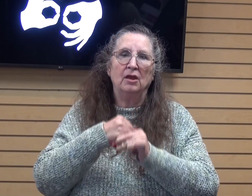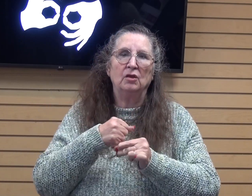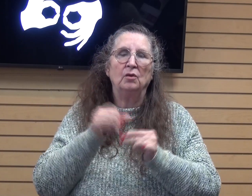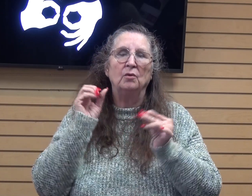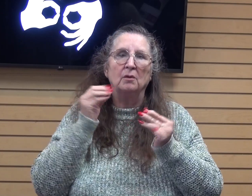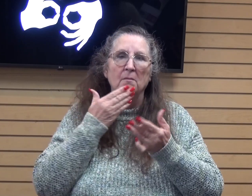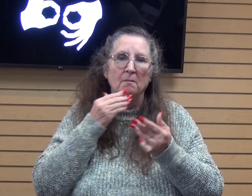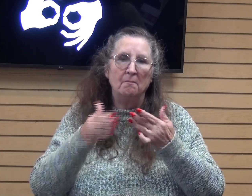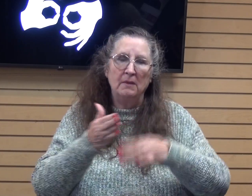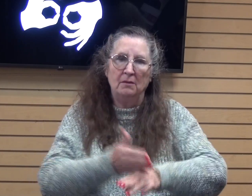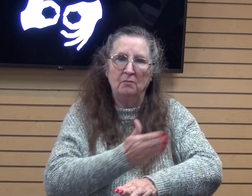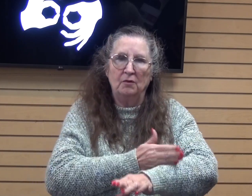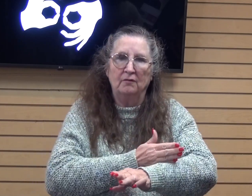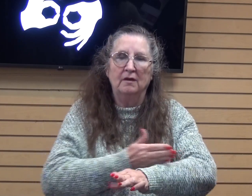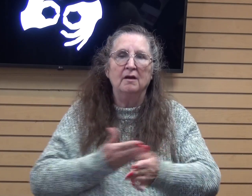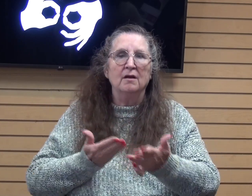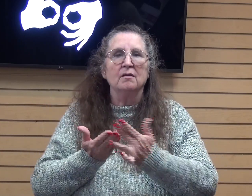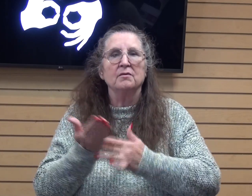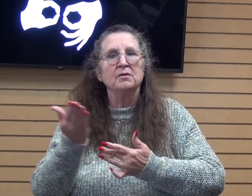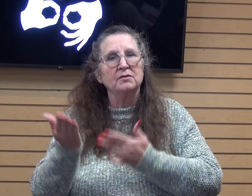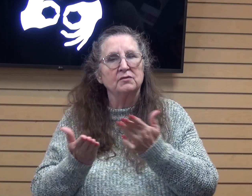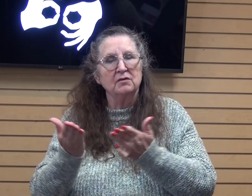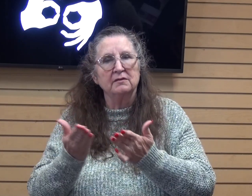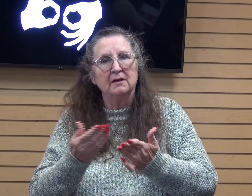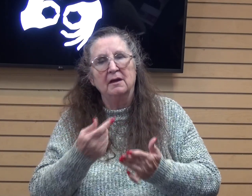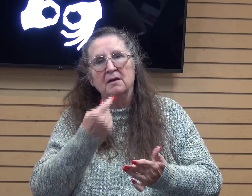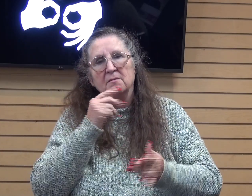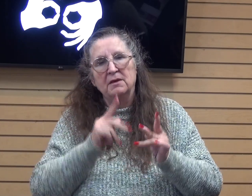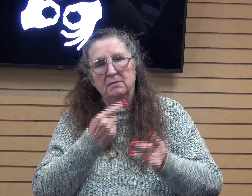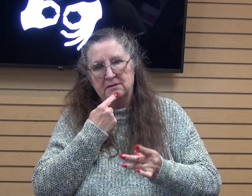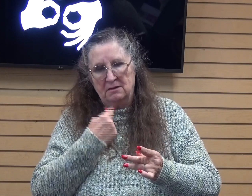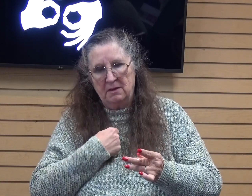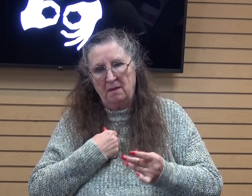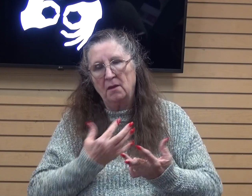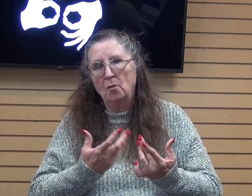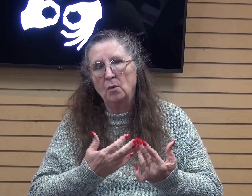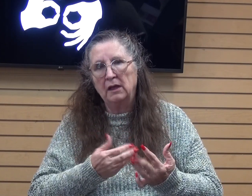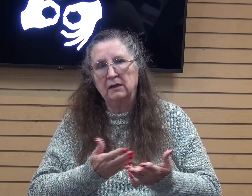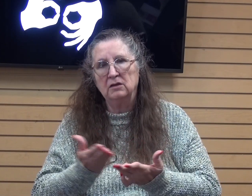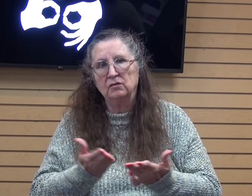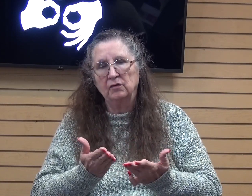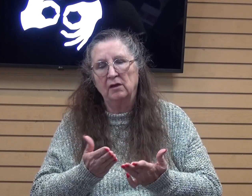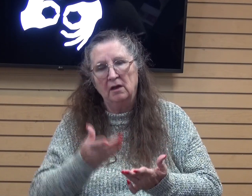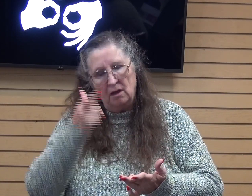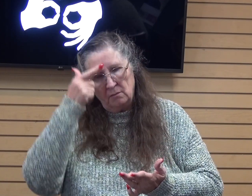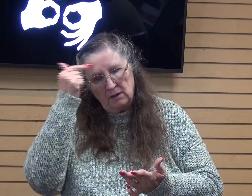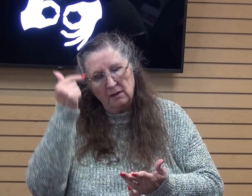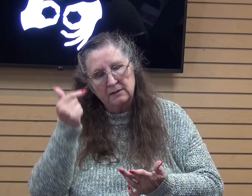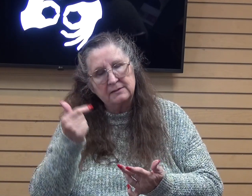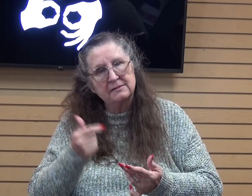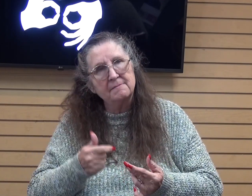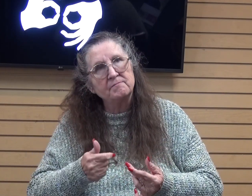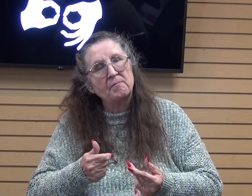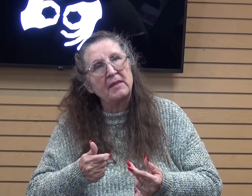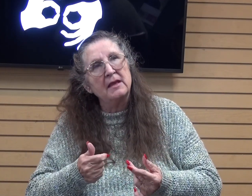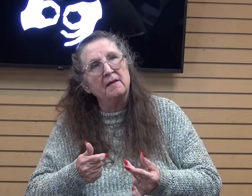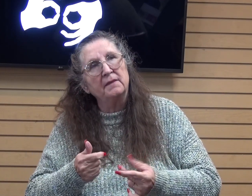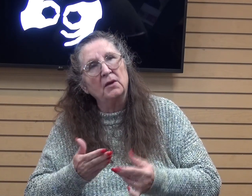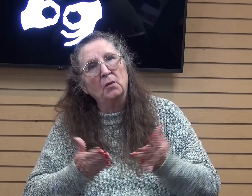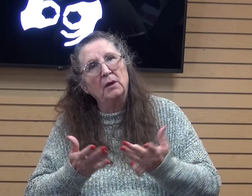Him. I have had people tell me that they are waiting to serve because they are waiting until they can get that sin